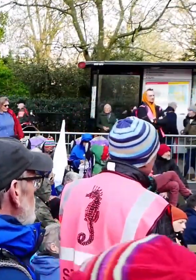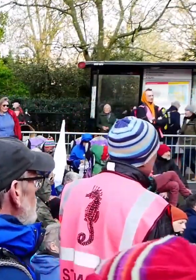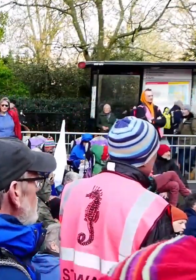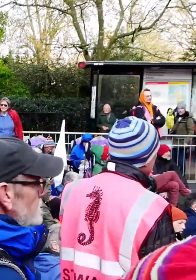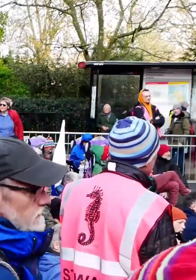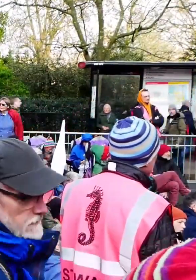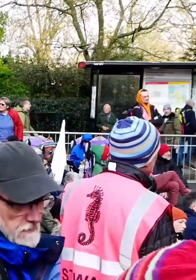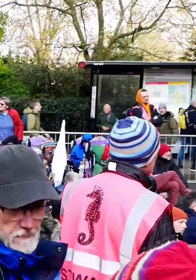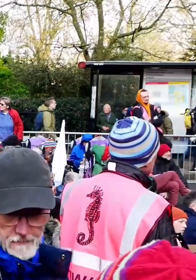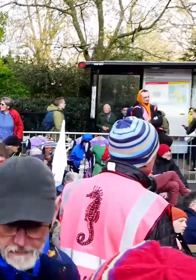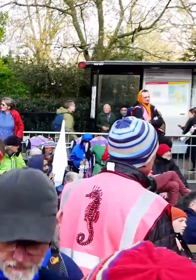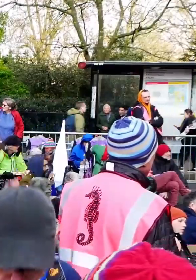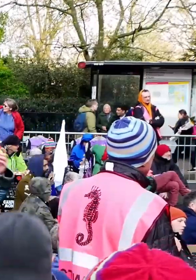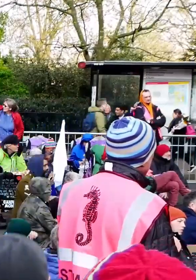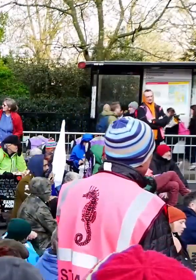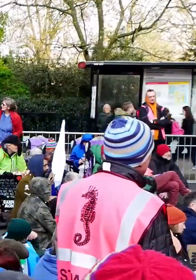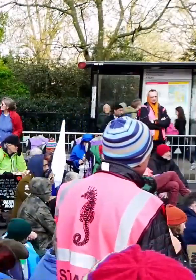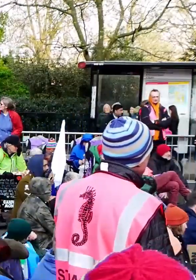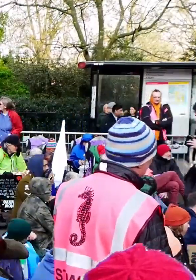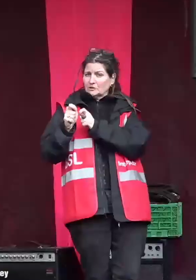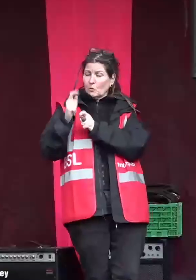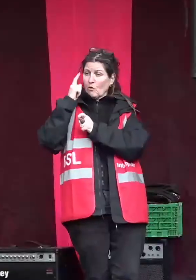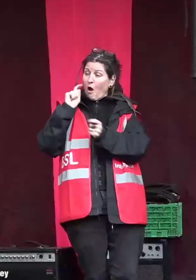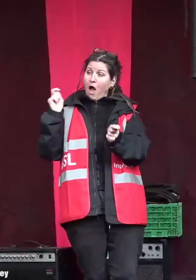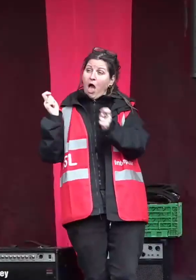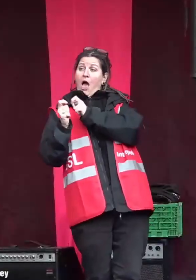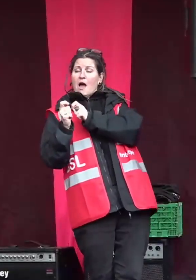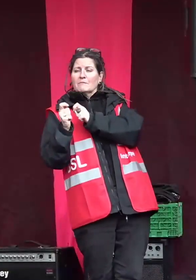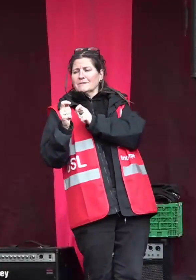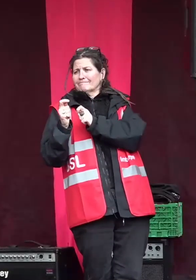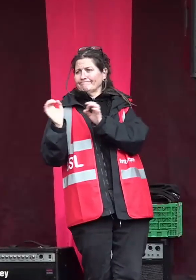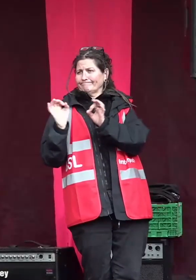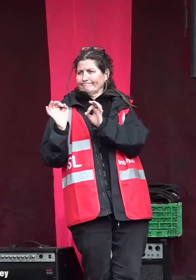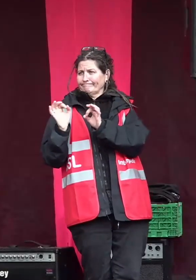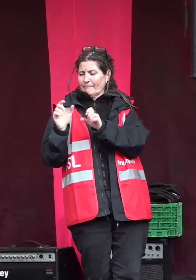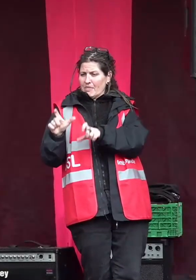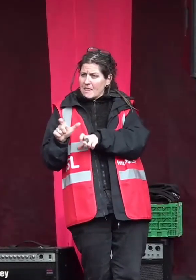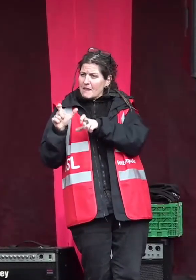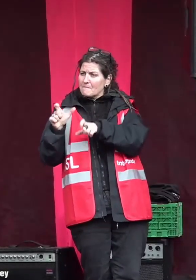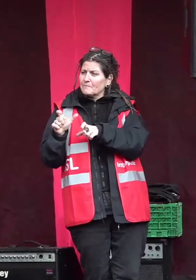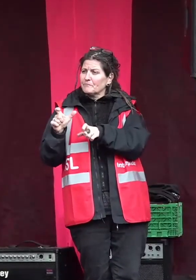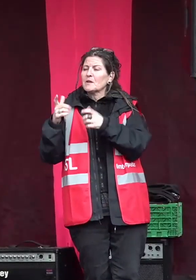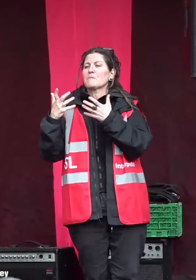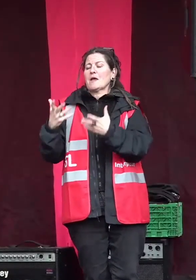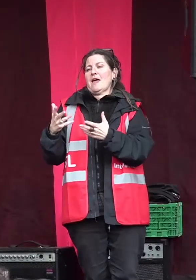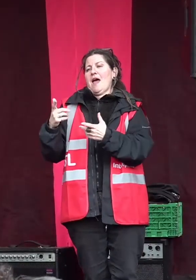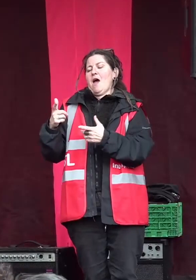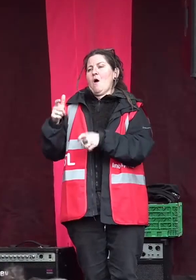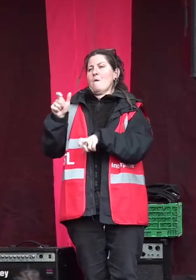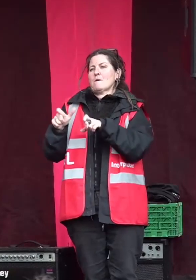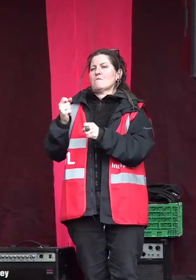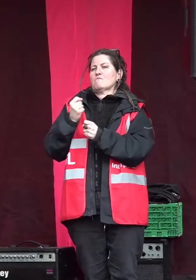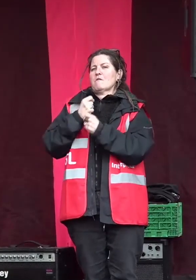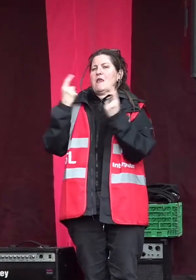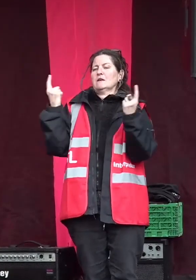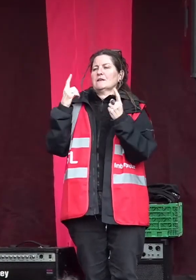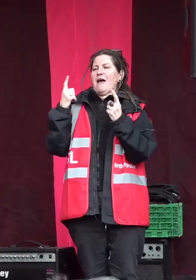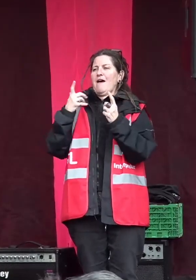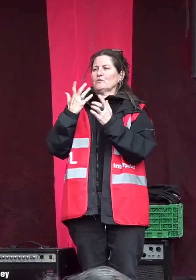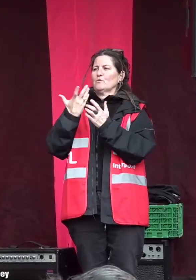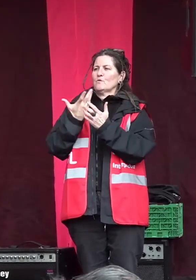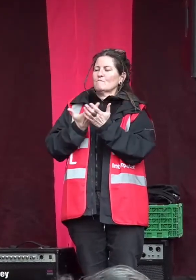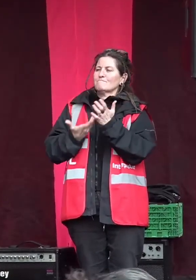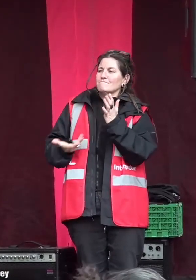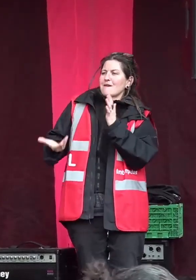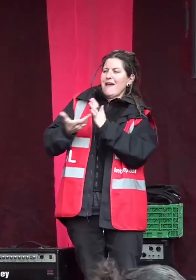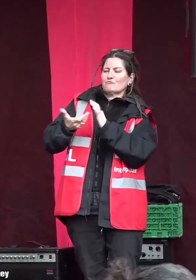changed. And it's like we've got halfway there, because everybody knows the truth now, even if they're in denial. But now we've got to make that extra push. And I